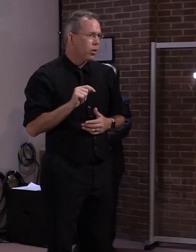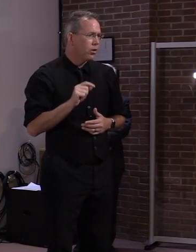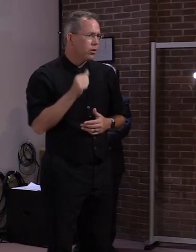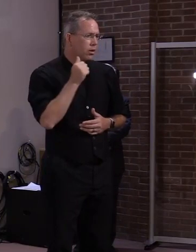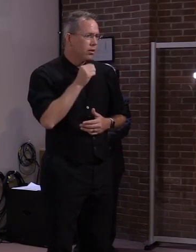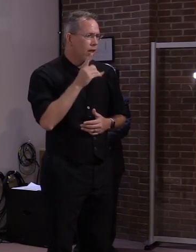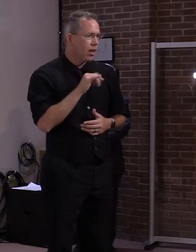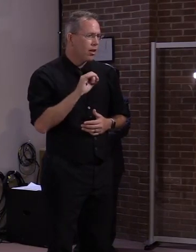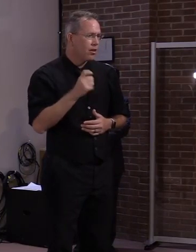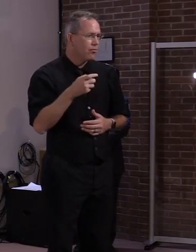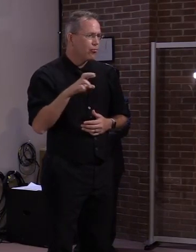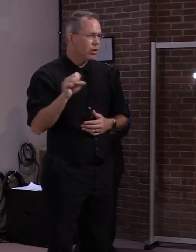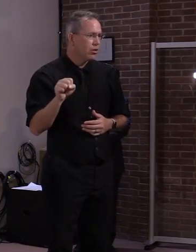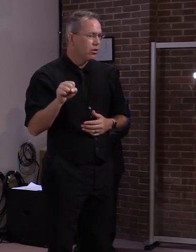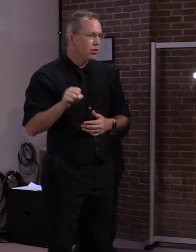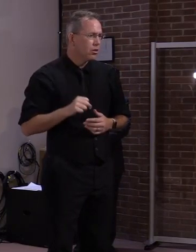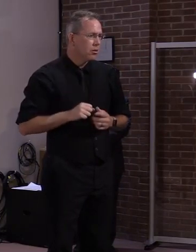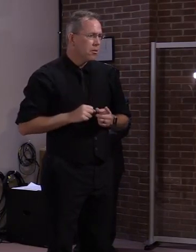chris roy